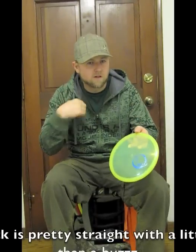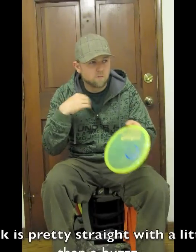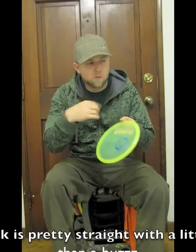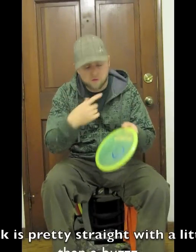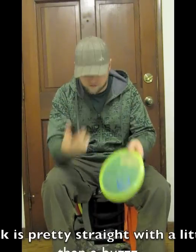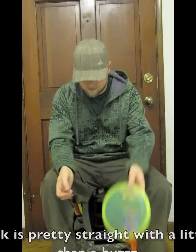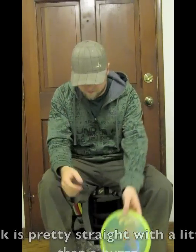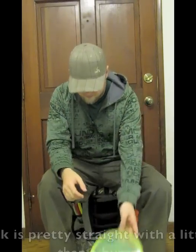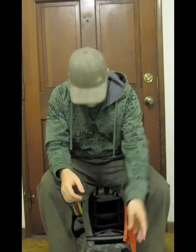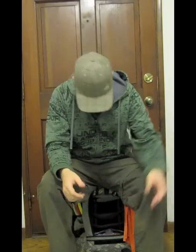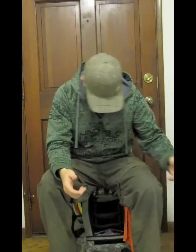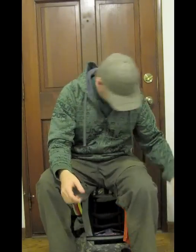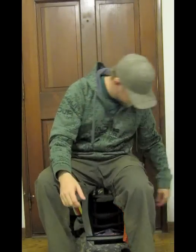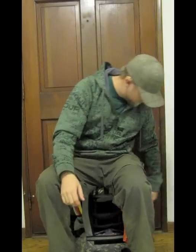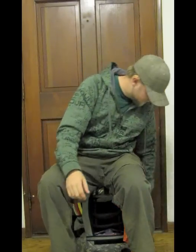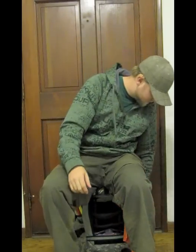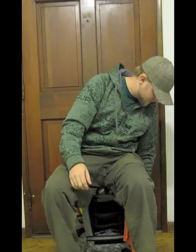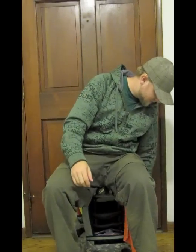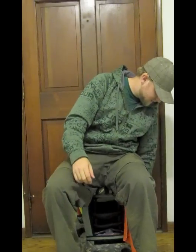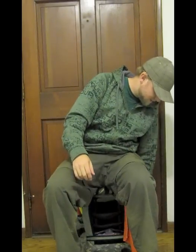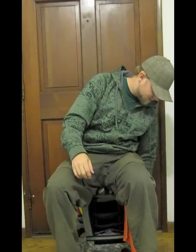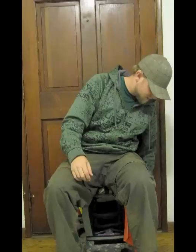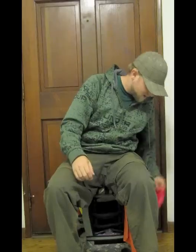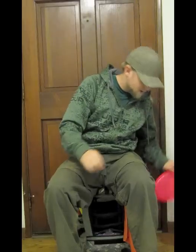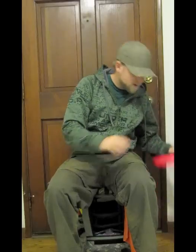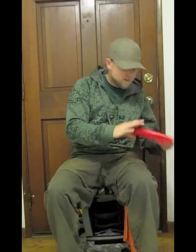Does this light the fire? Hey, I told you when you got here. I told you when you got here.